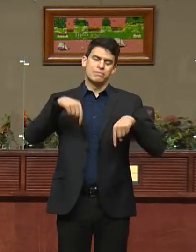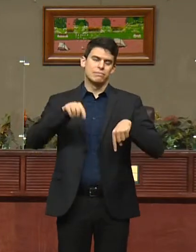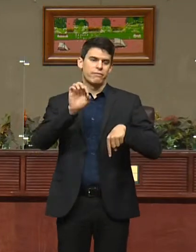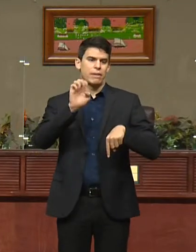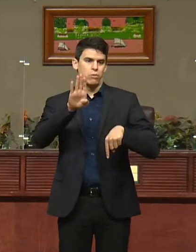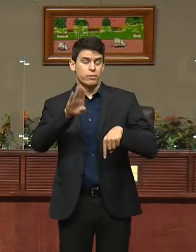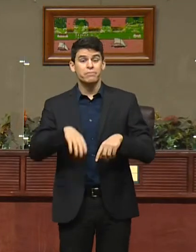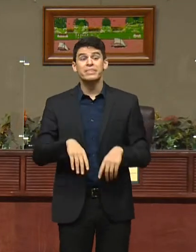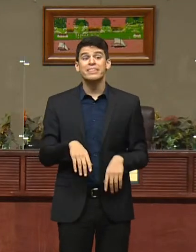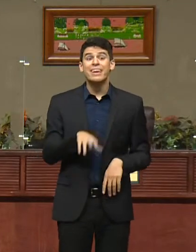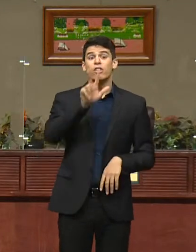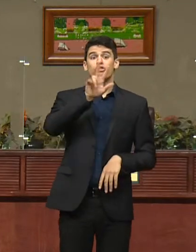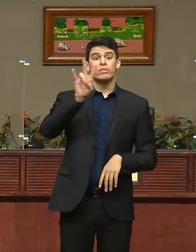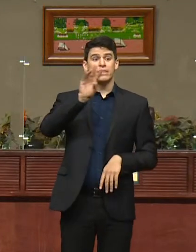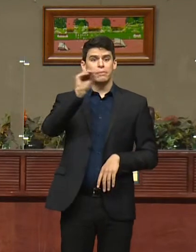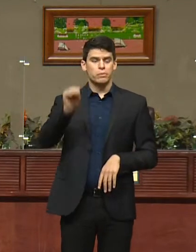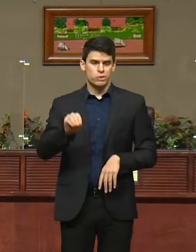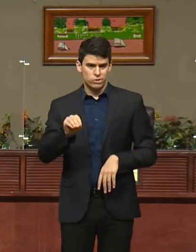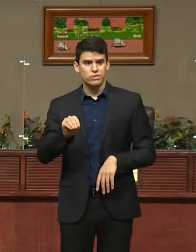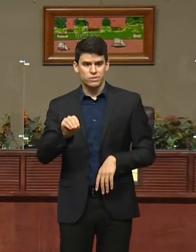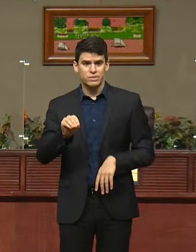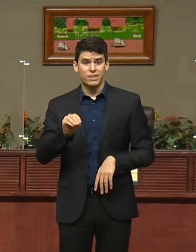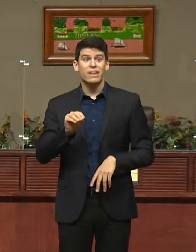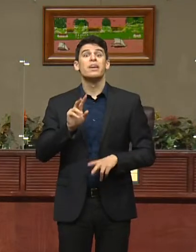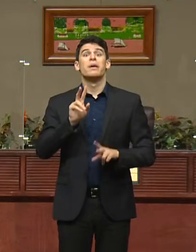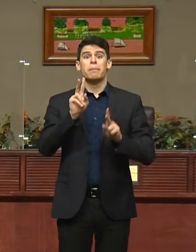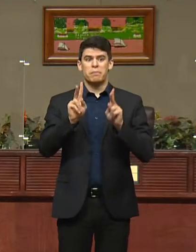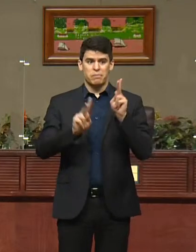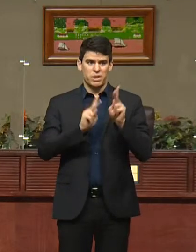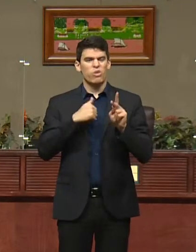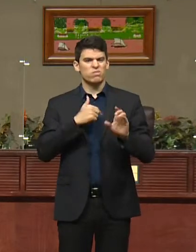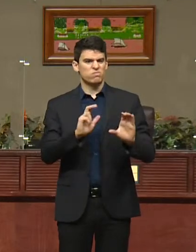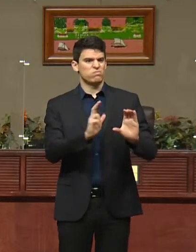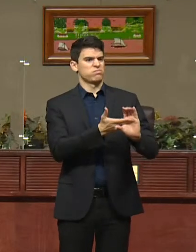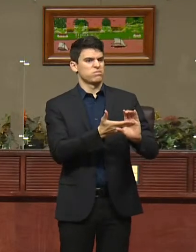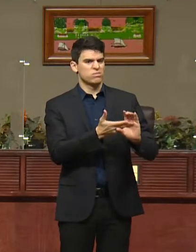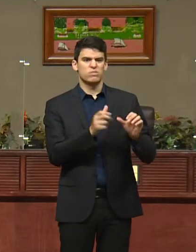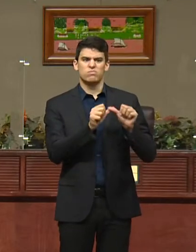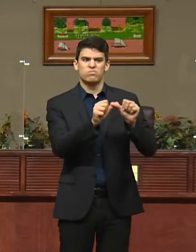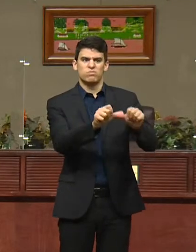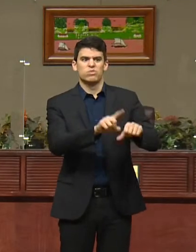37% had a residence in a long-term care facility. With regard to the variant